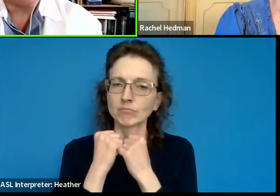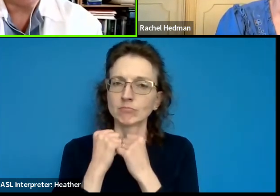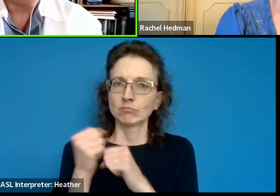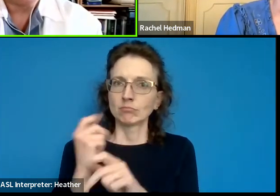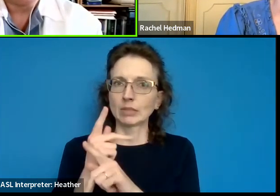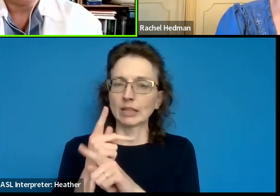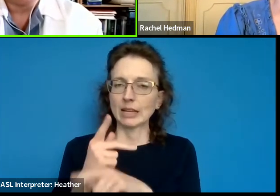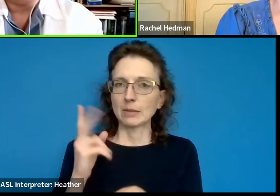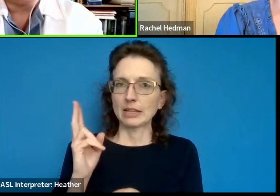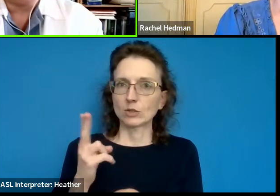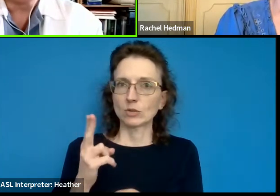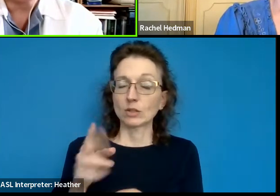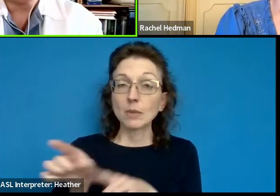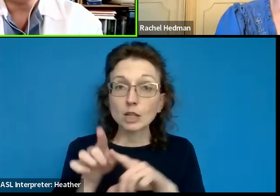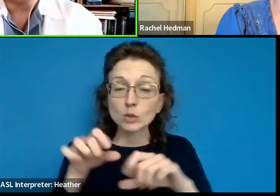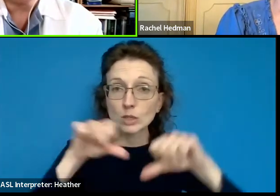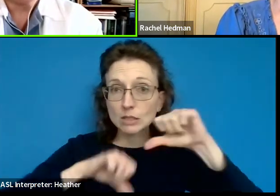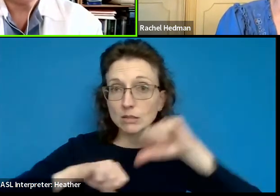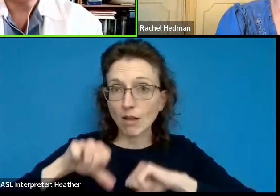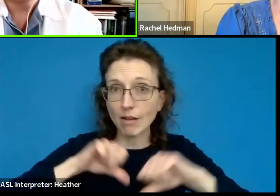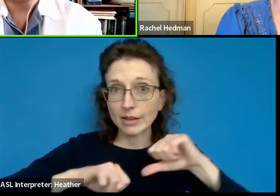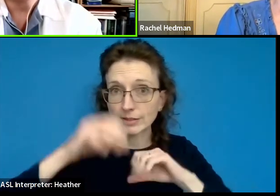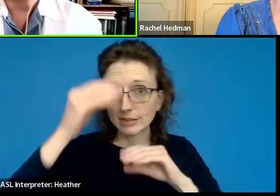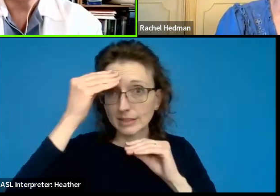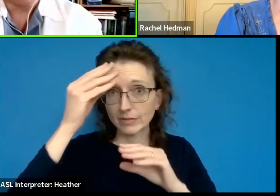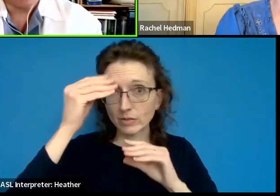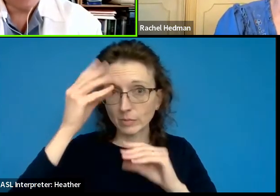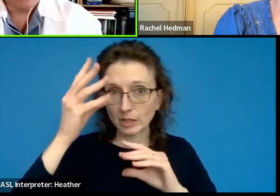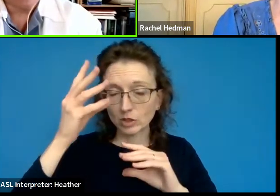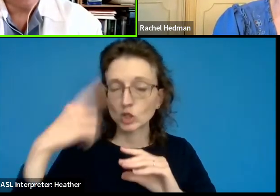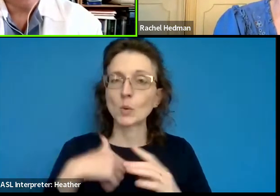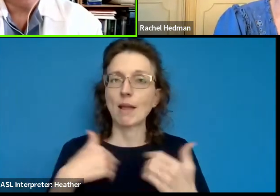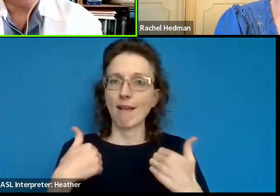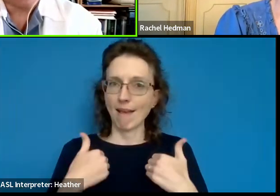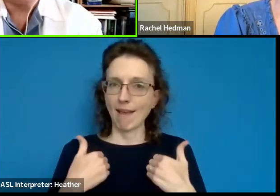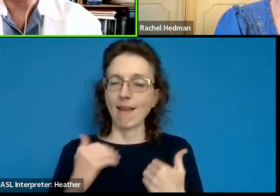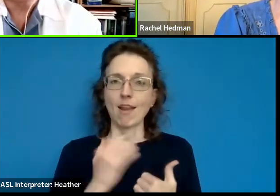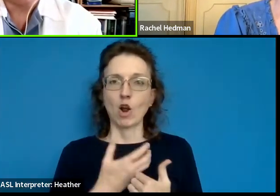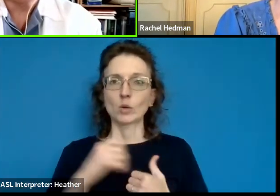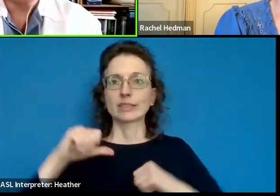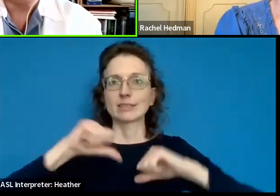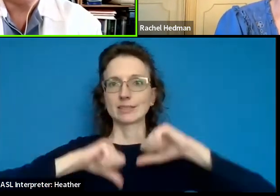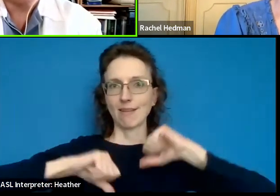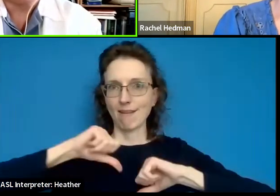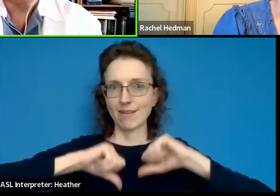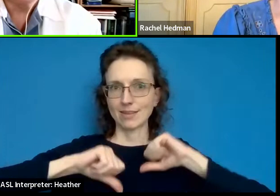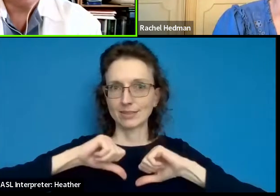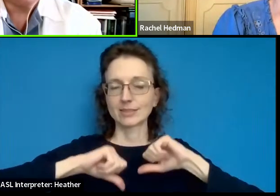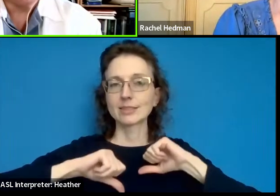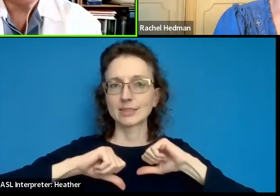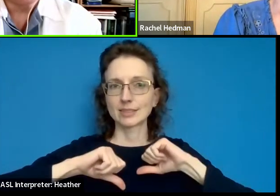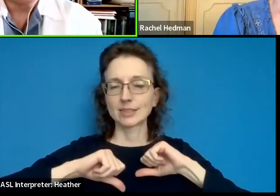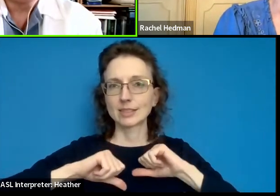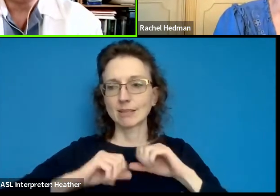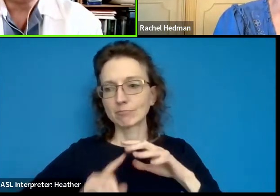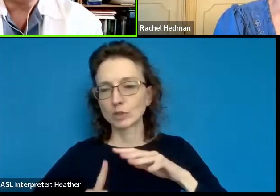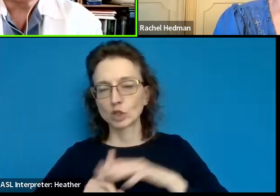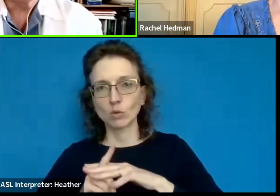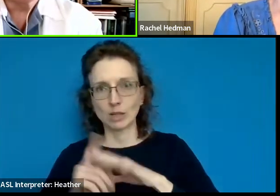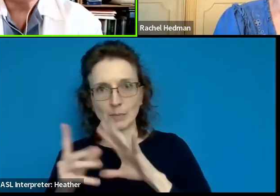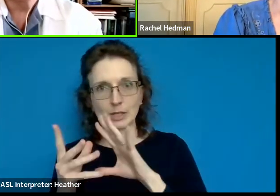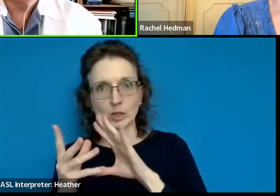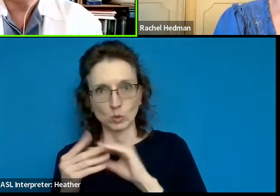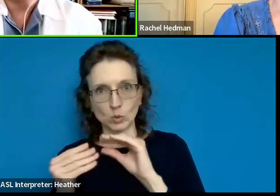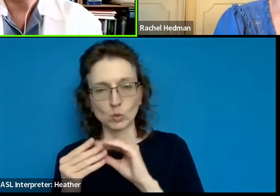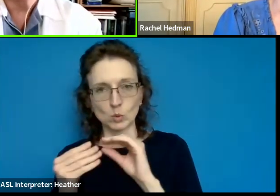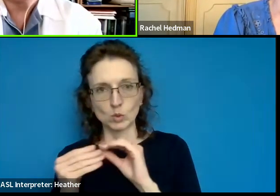scientific knowledge. So we had our own science. And our science were in our stories, but